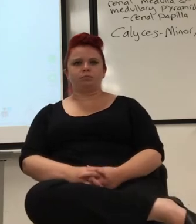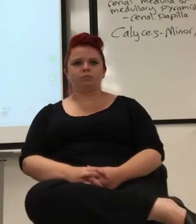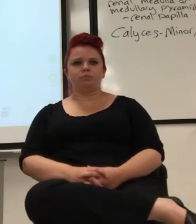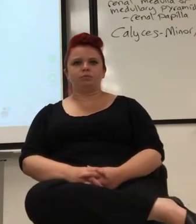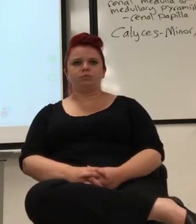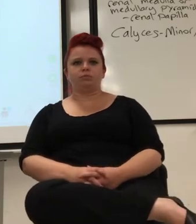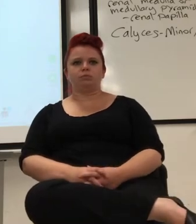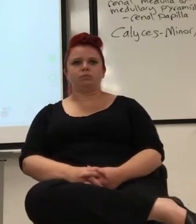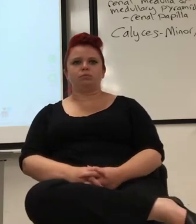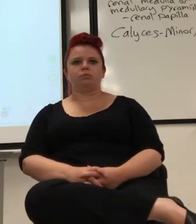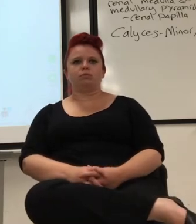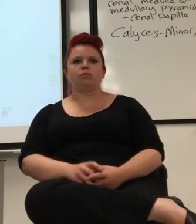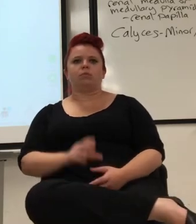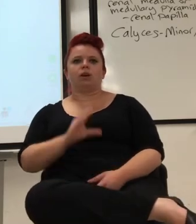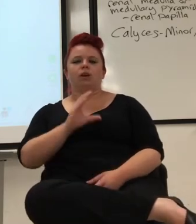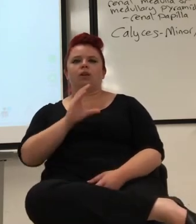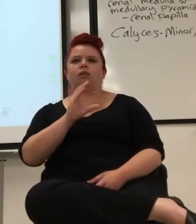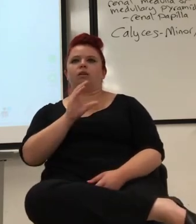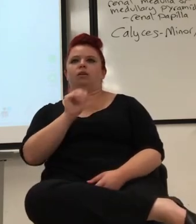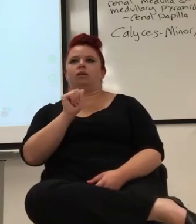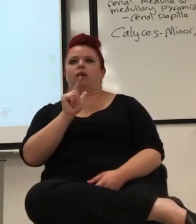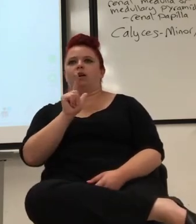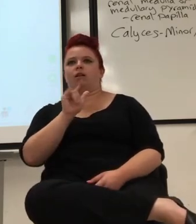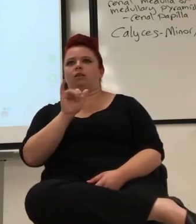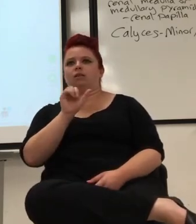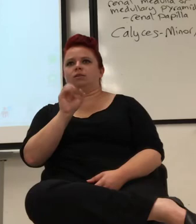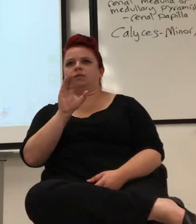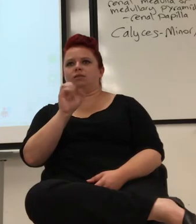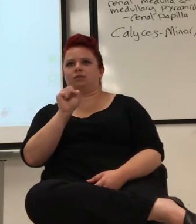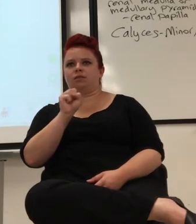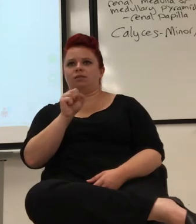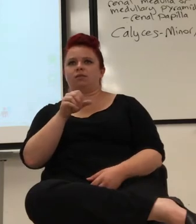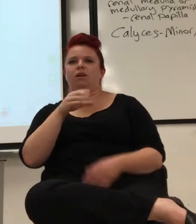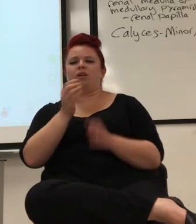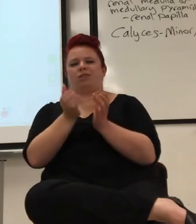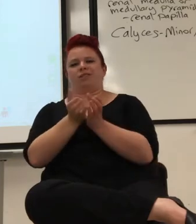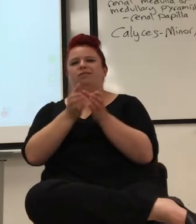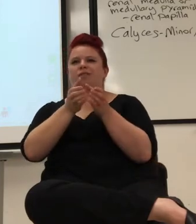Calyces are cups that collect the urine.